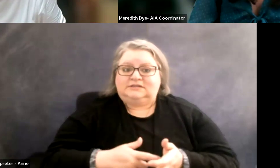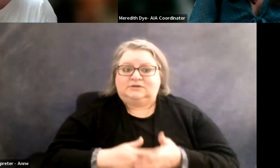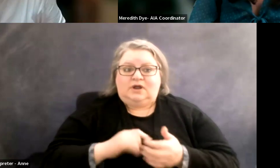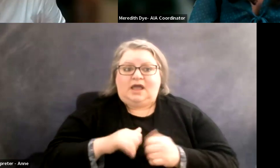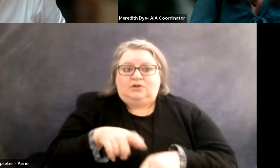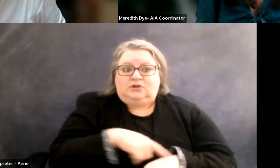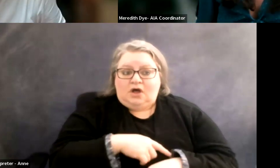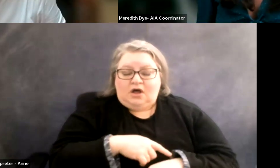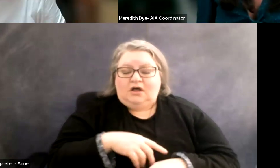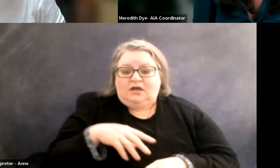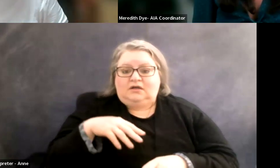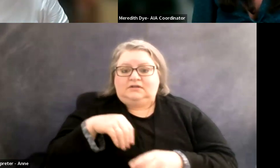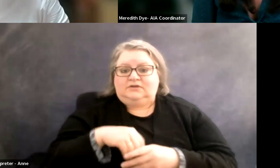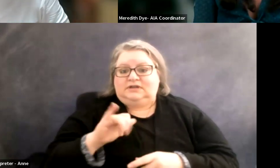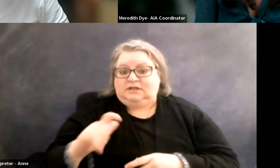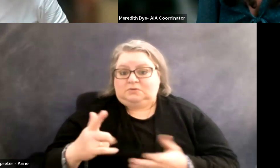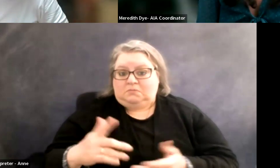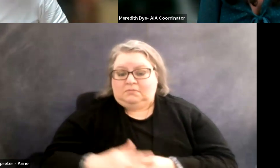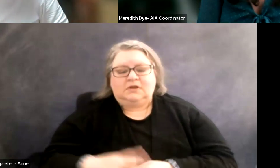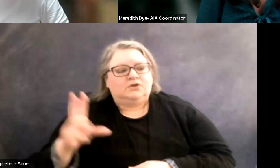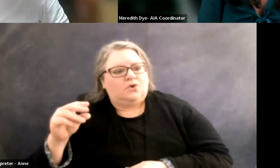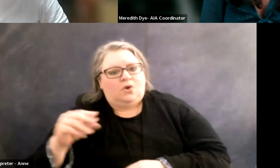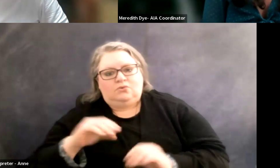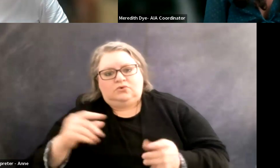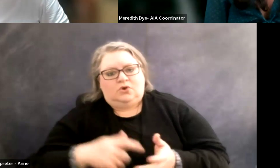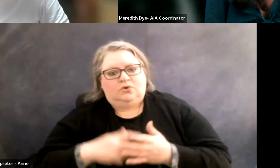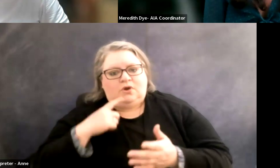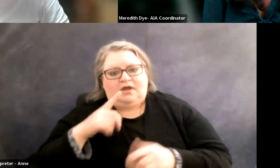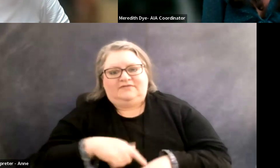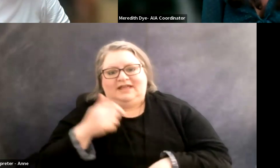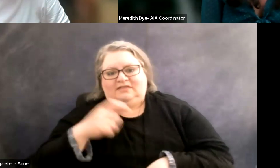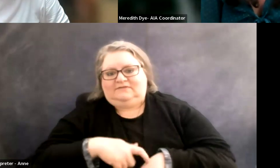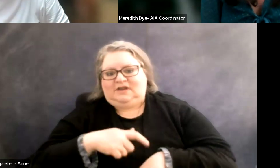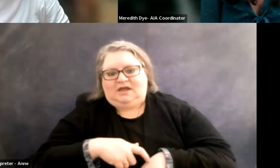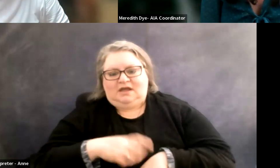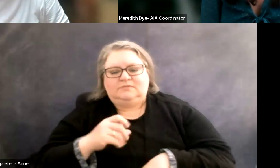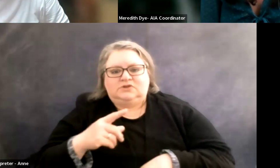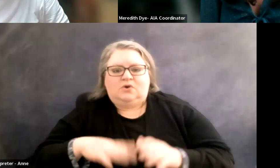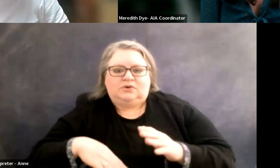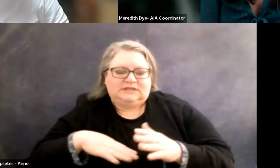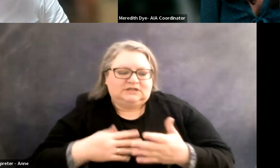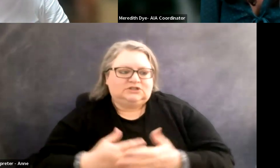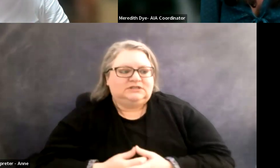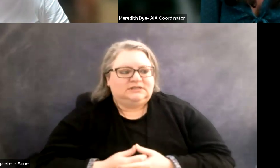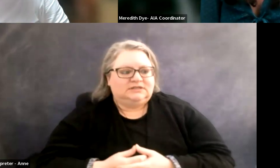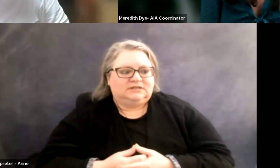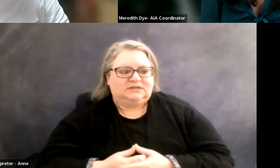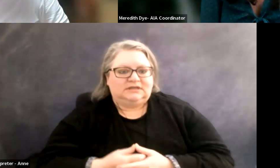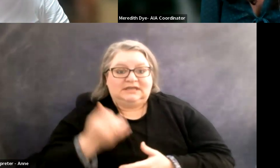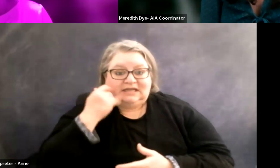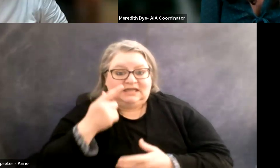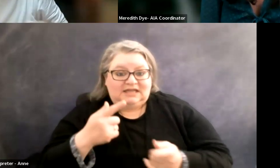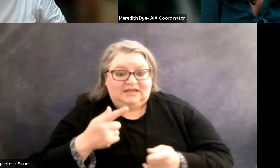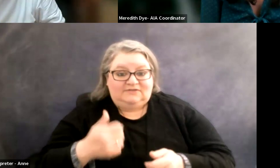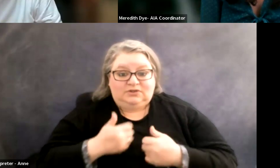in Illinois? No, there is no requirement on length of time. So essentially, if you live and